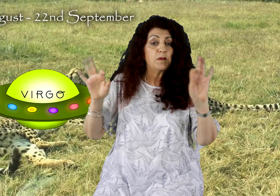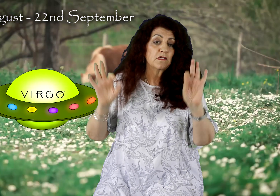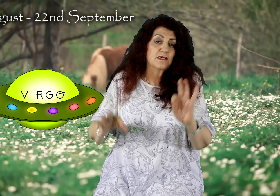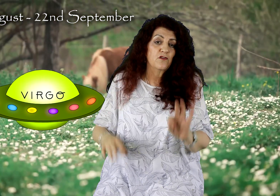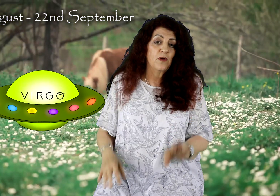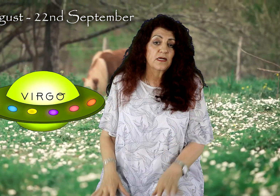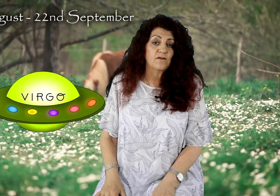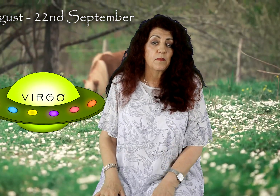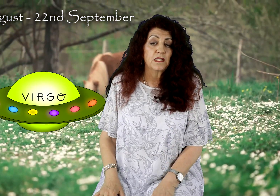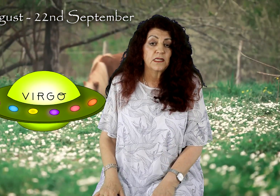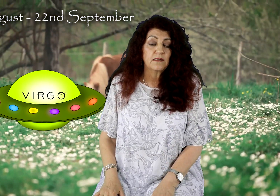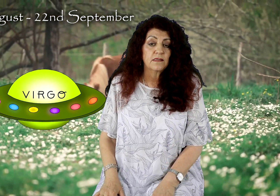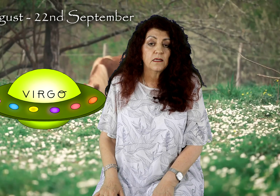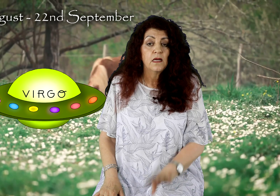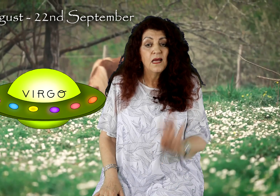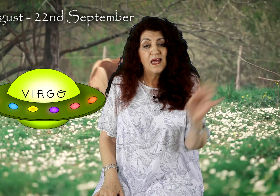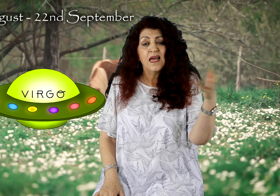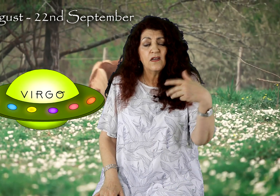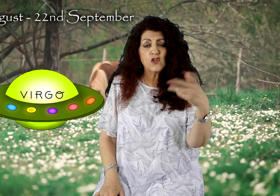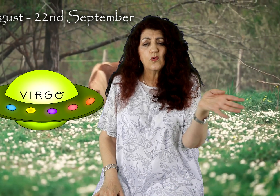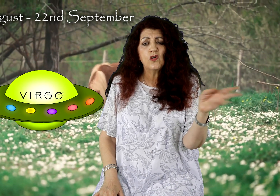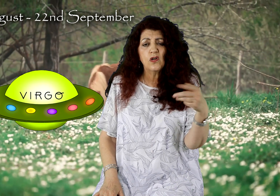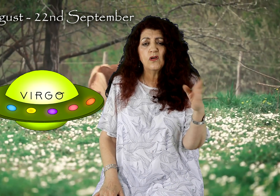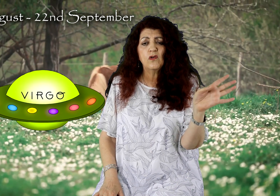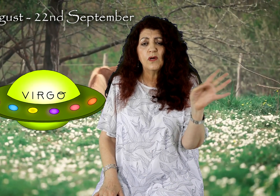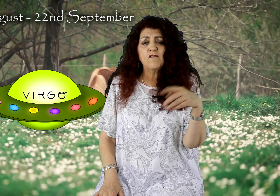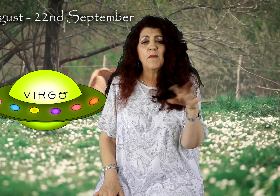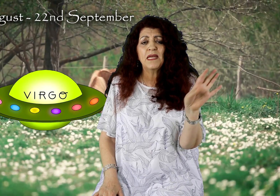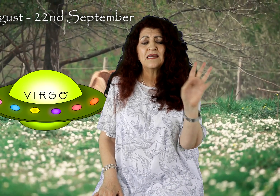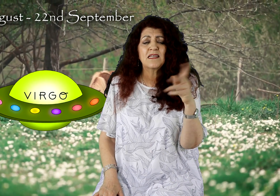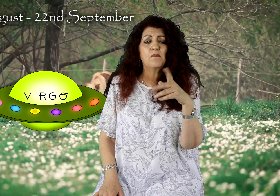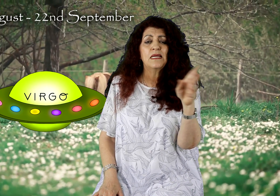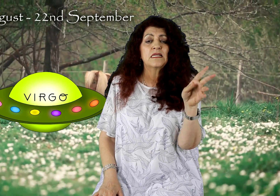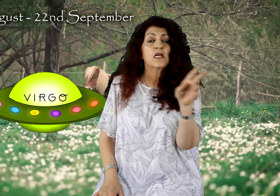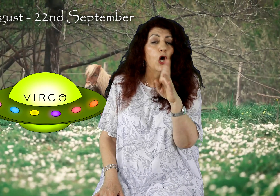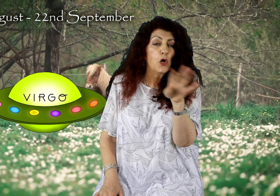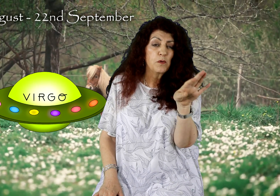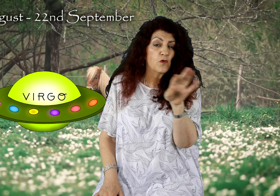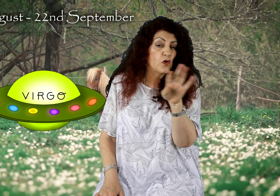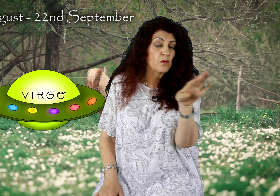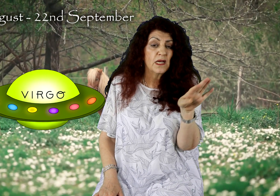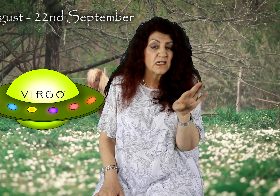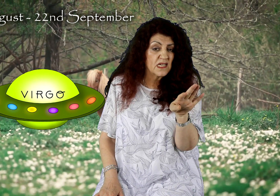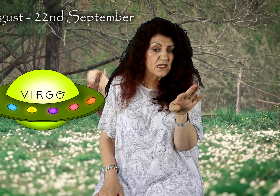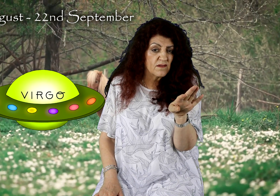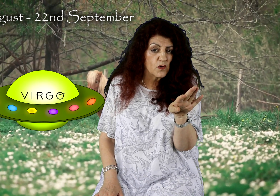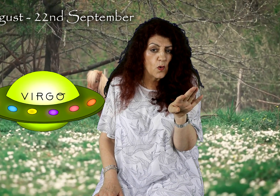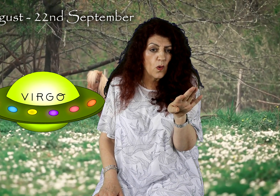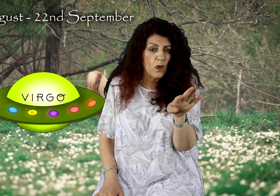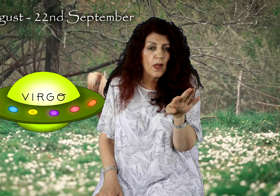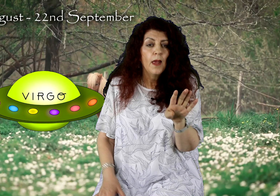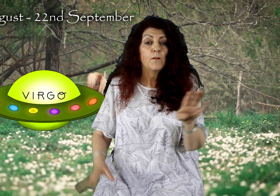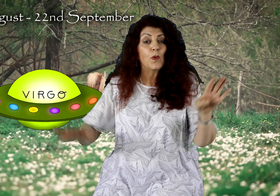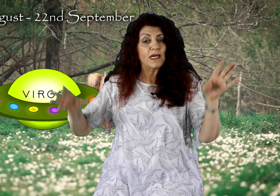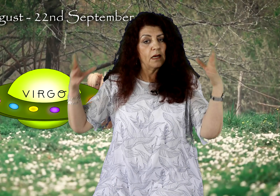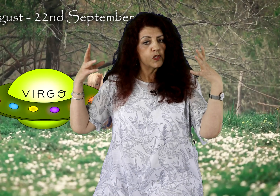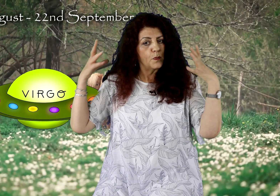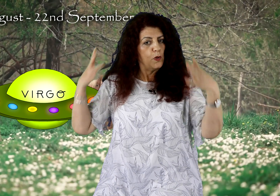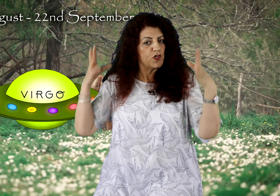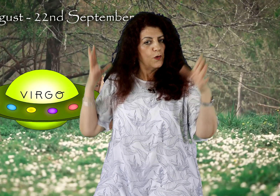fabulously creative abilities. And sure, you know, your love may need some letting go before you can make sense of it all. But when it comes to personal